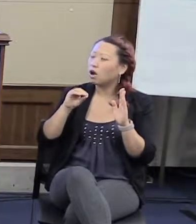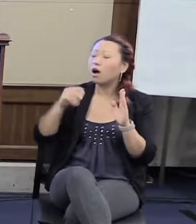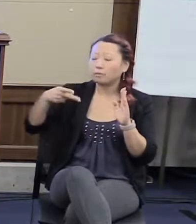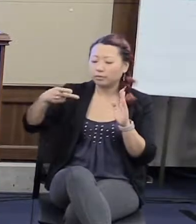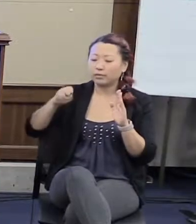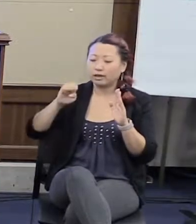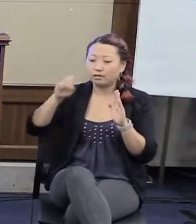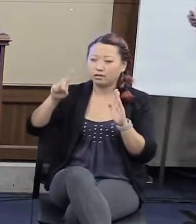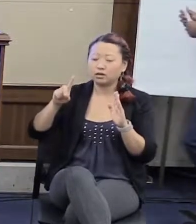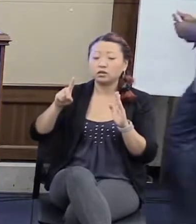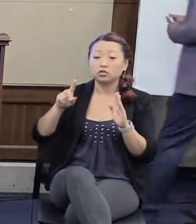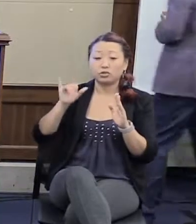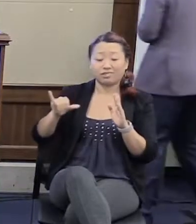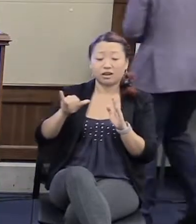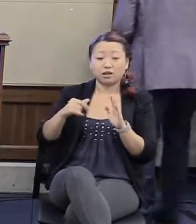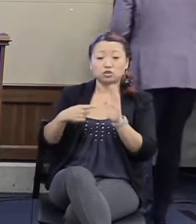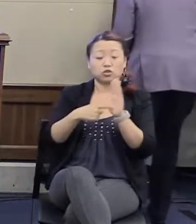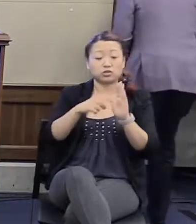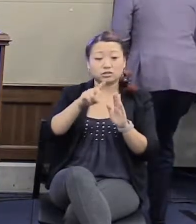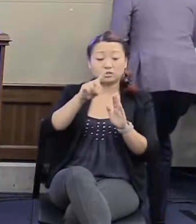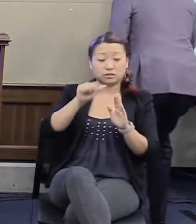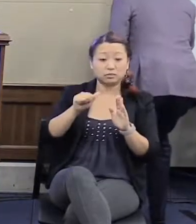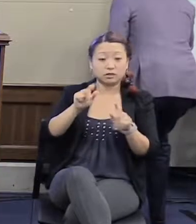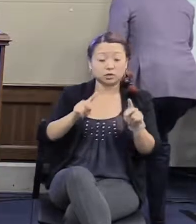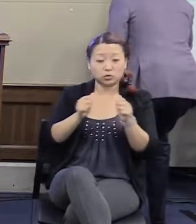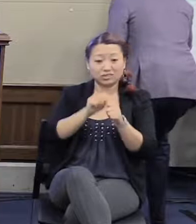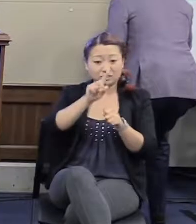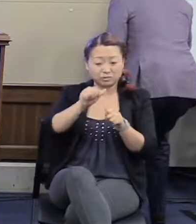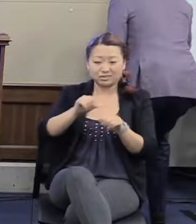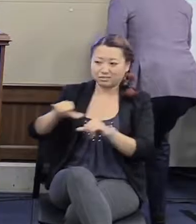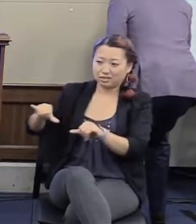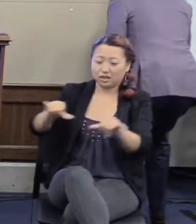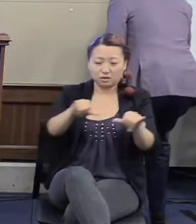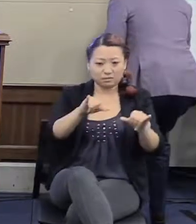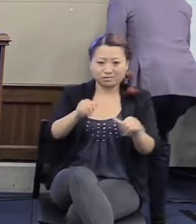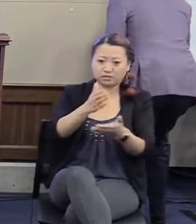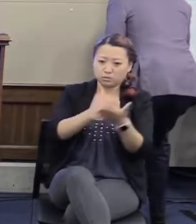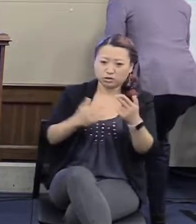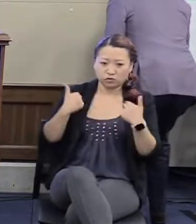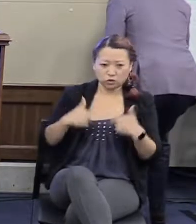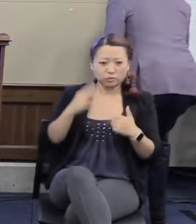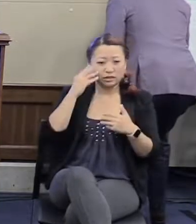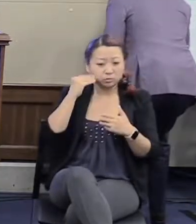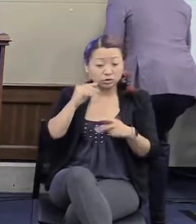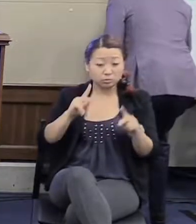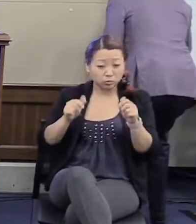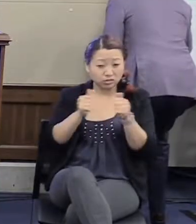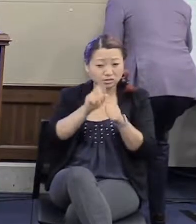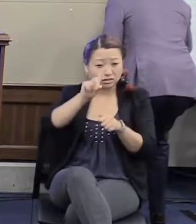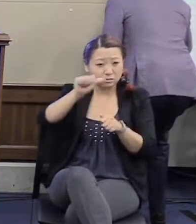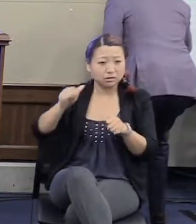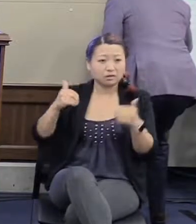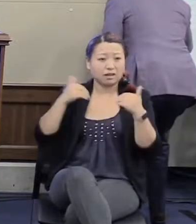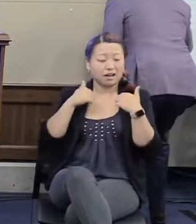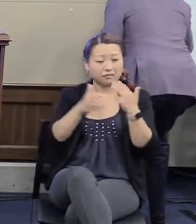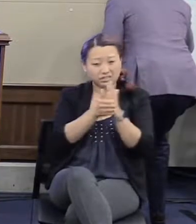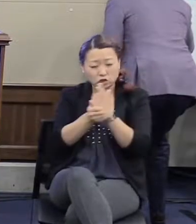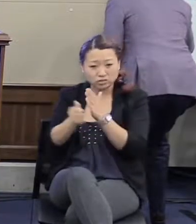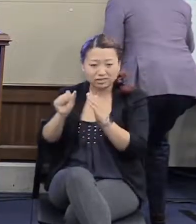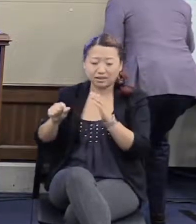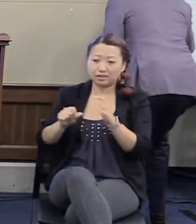have the same dreams as everyone else, that disability is part of the human experience, and that people with disabilities have skills to contribute to the